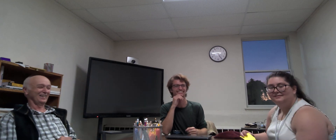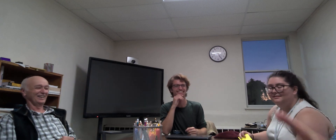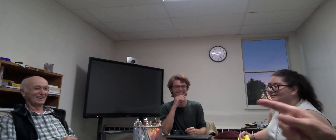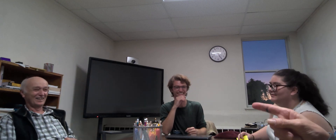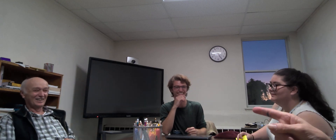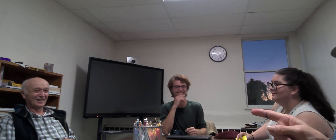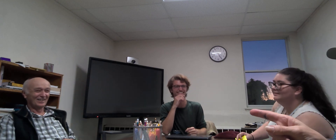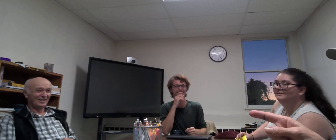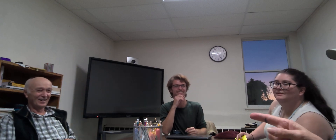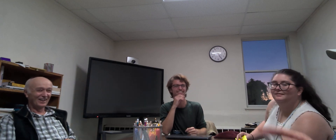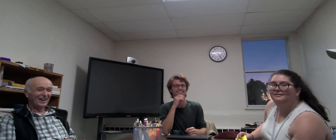He's not my problem.